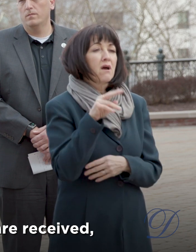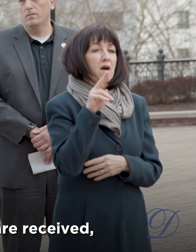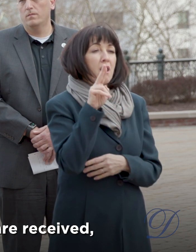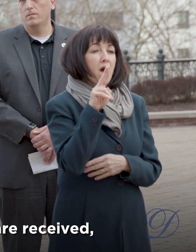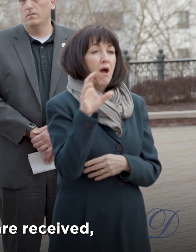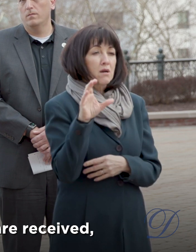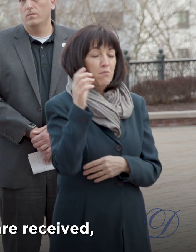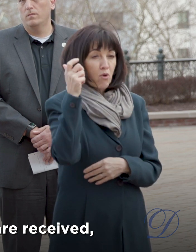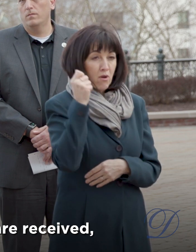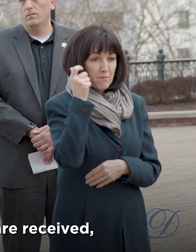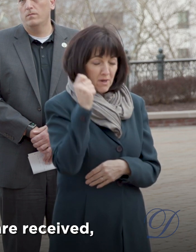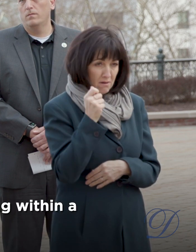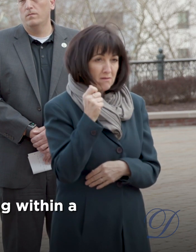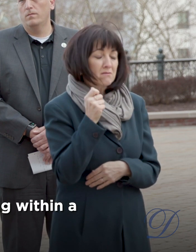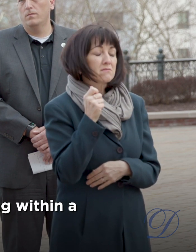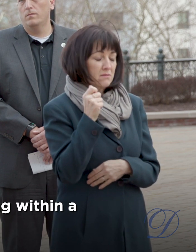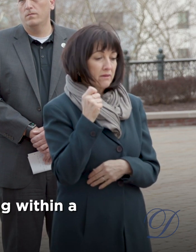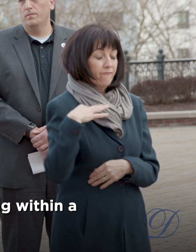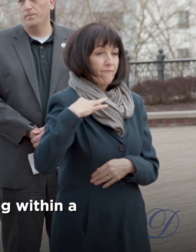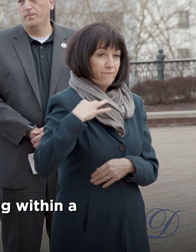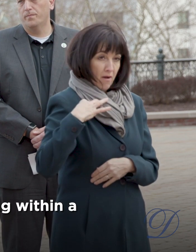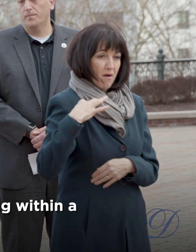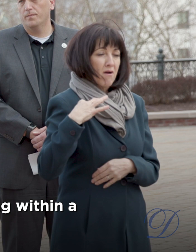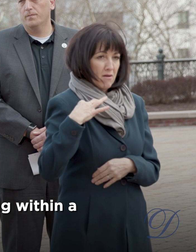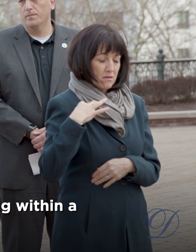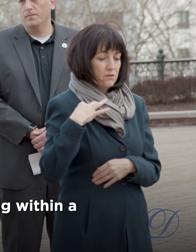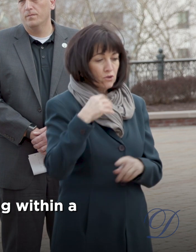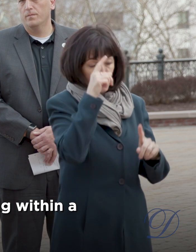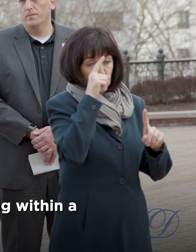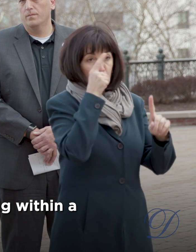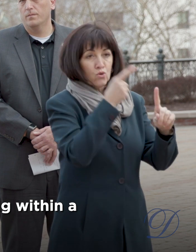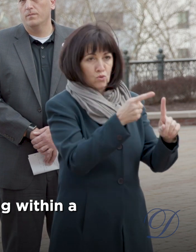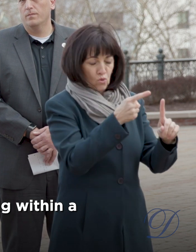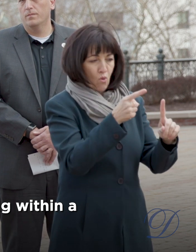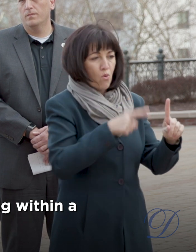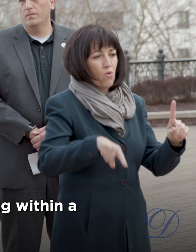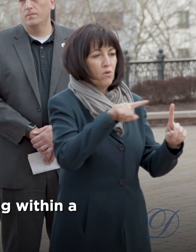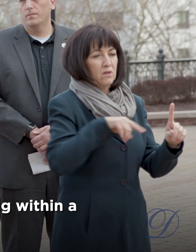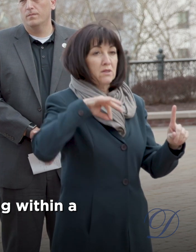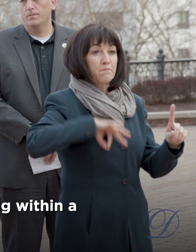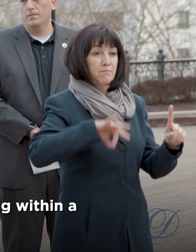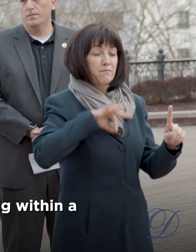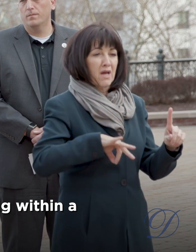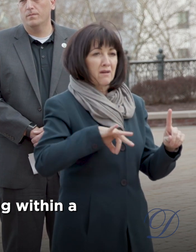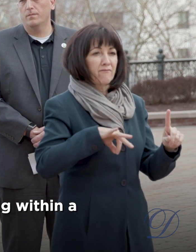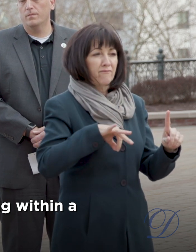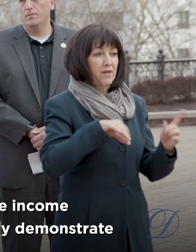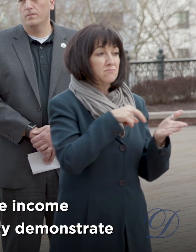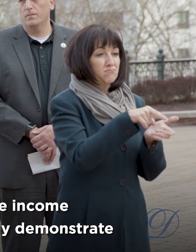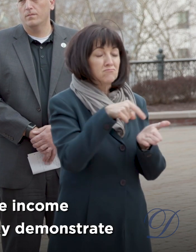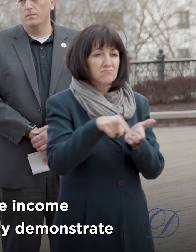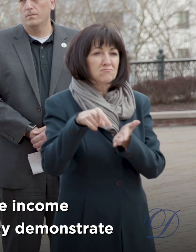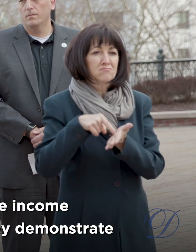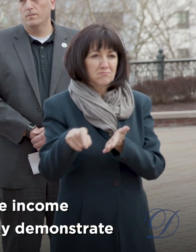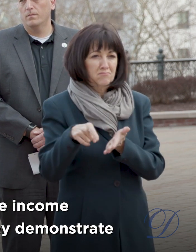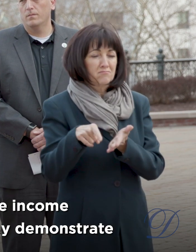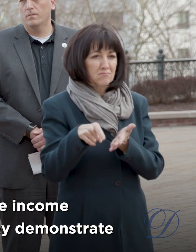claims as they are received, with the goal of benefits becoming within a week.